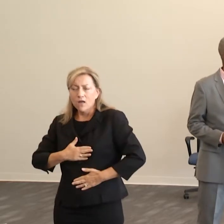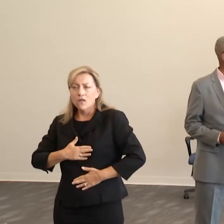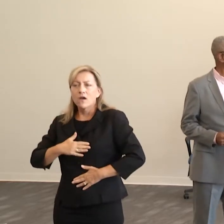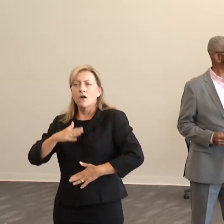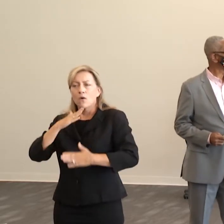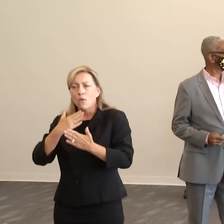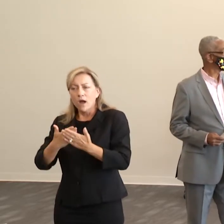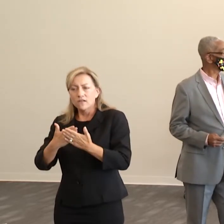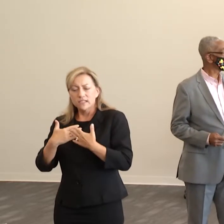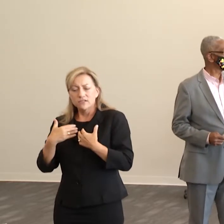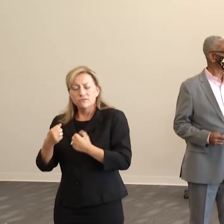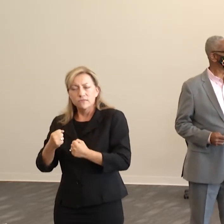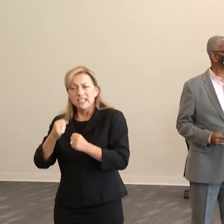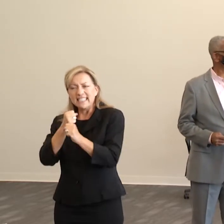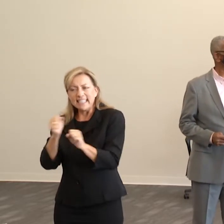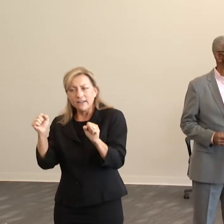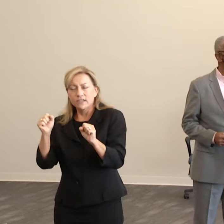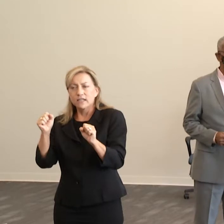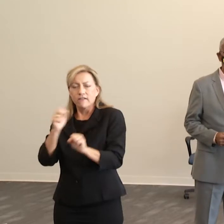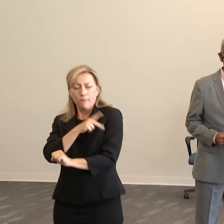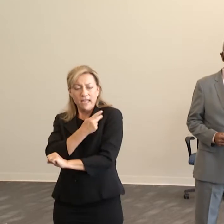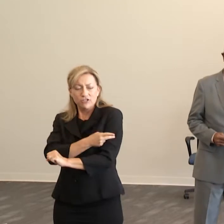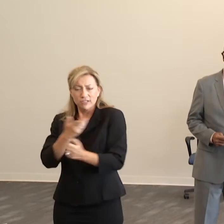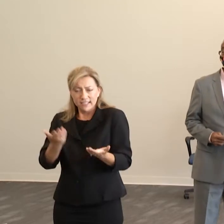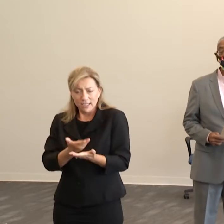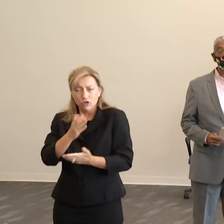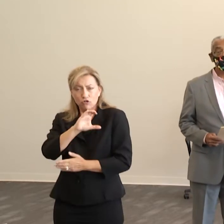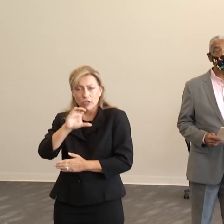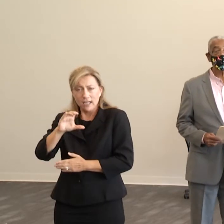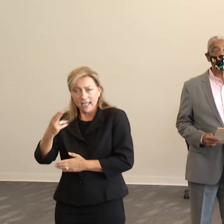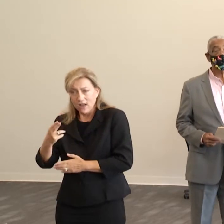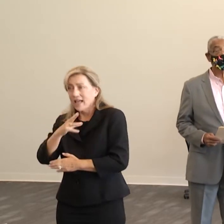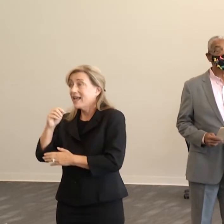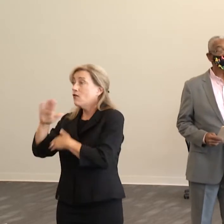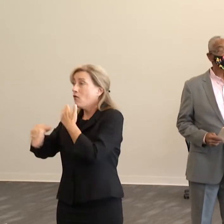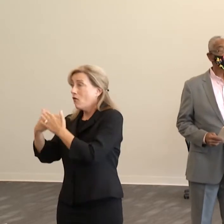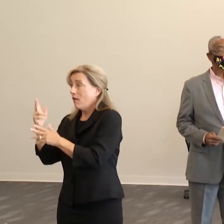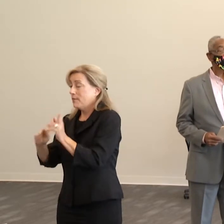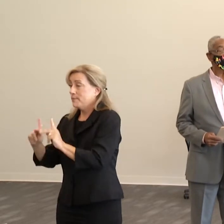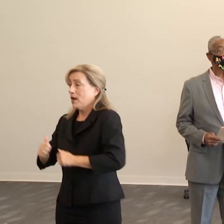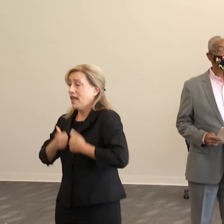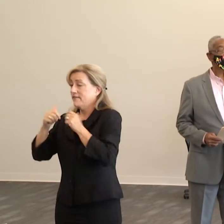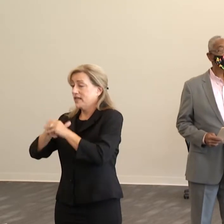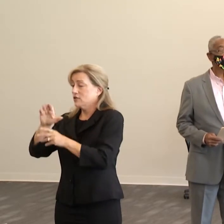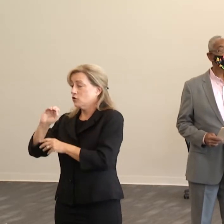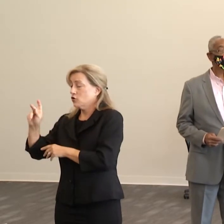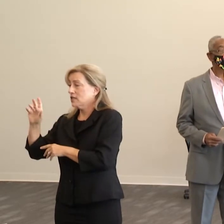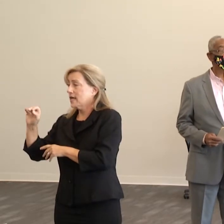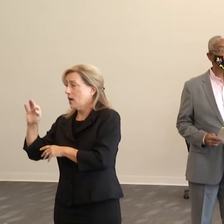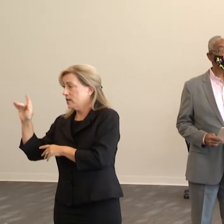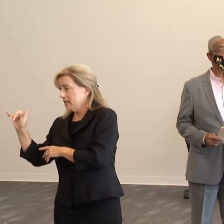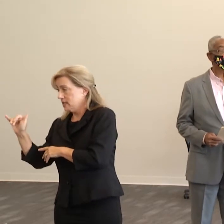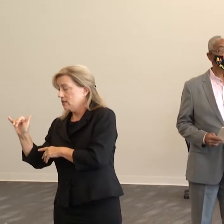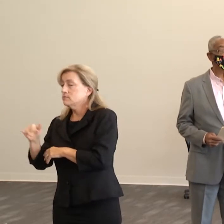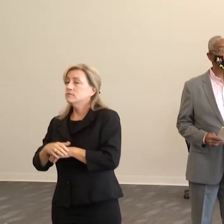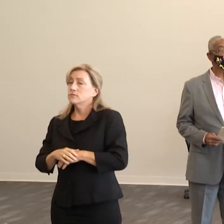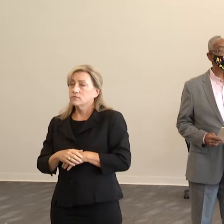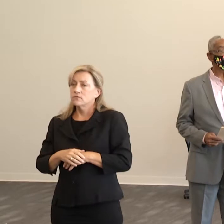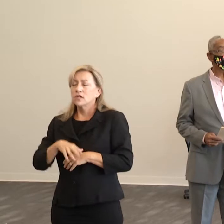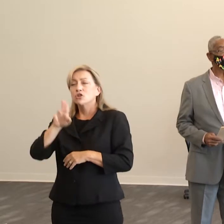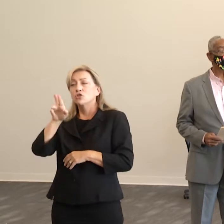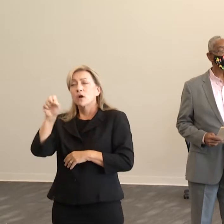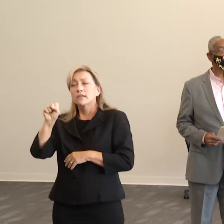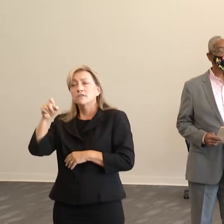patients at Cook County Health and all of the residents of Cook County. The U.S. Postal Service has made